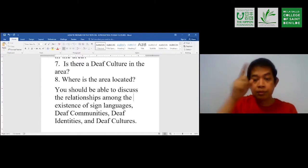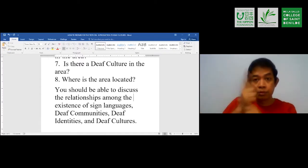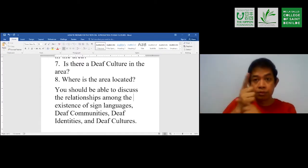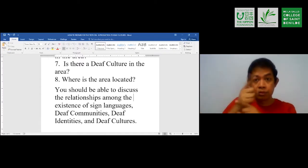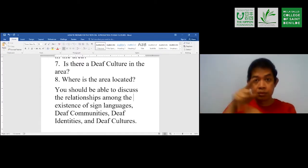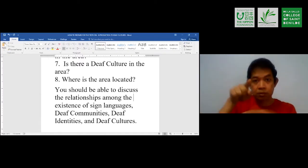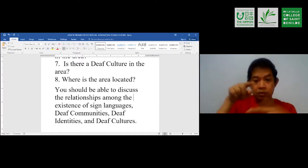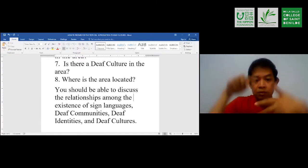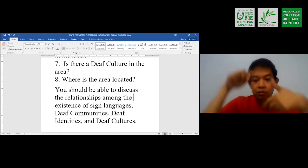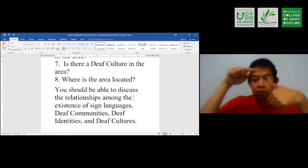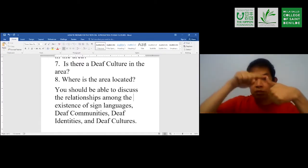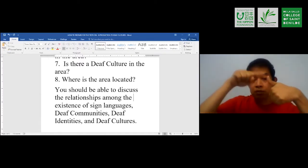Ray.